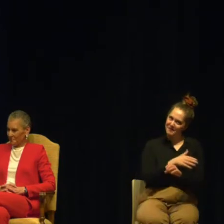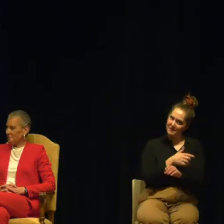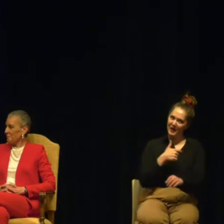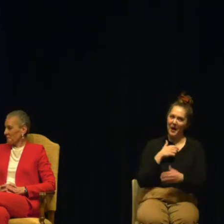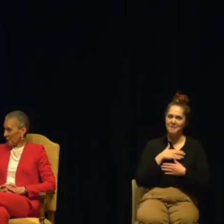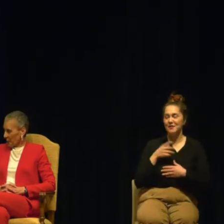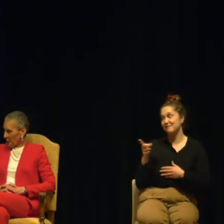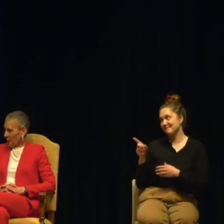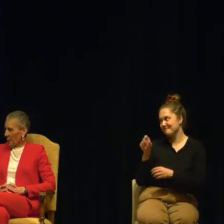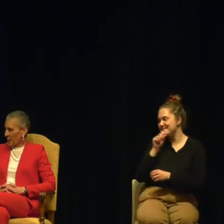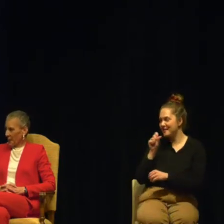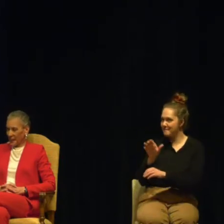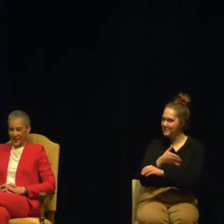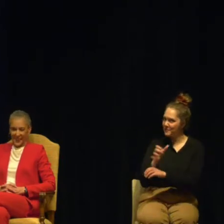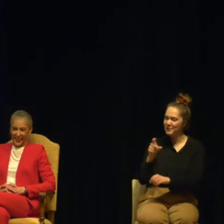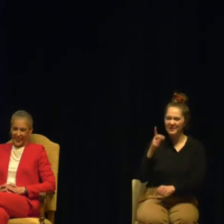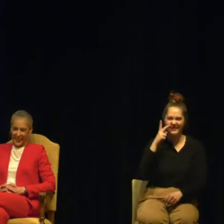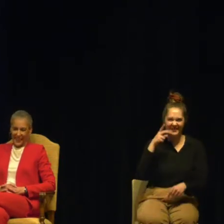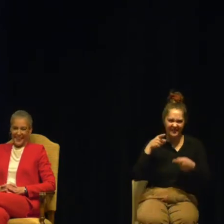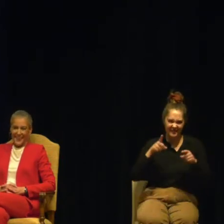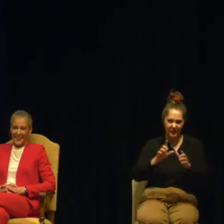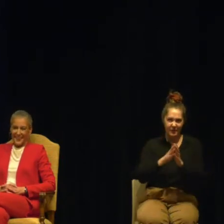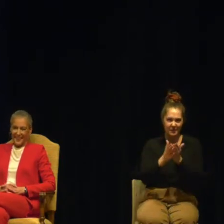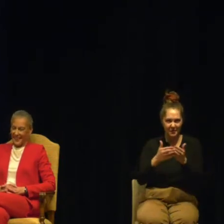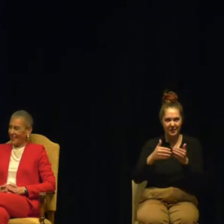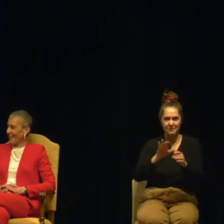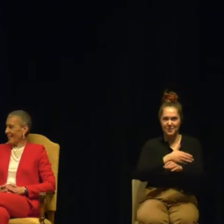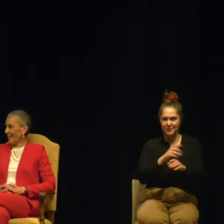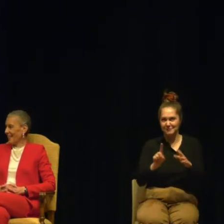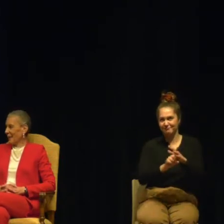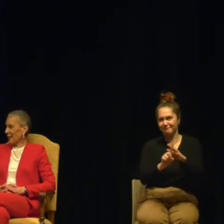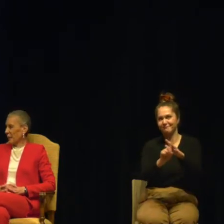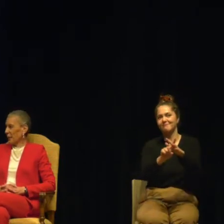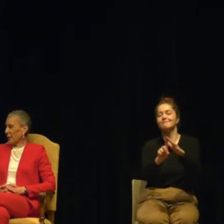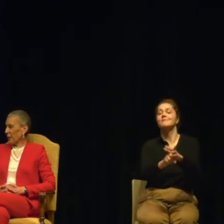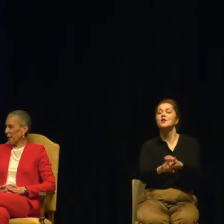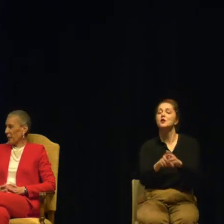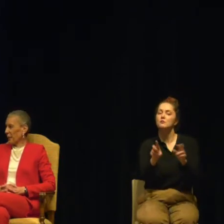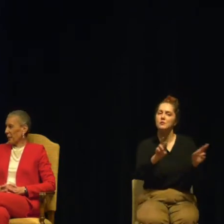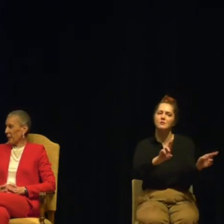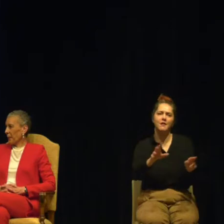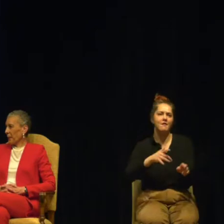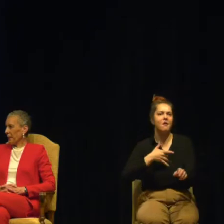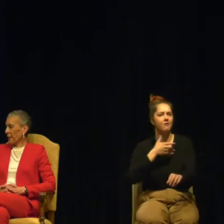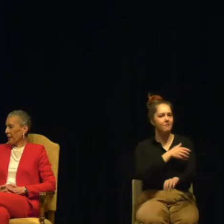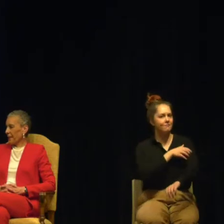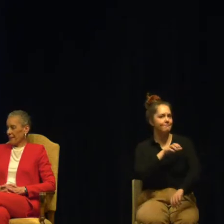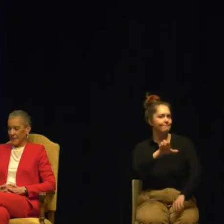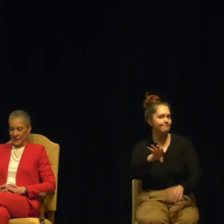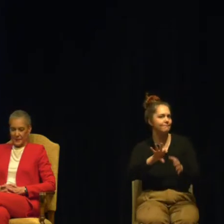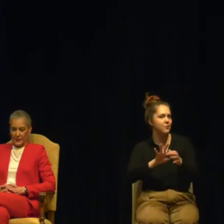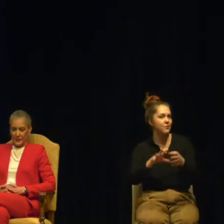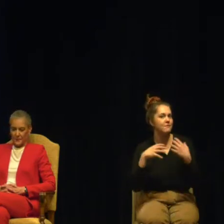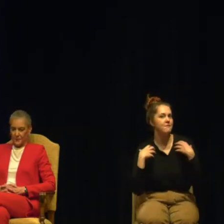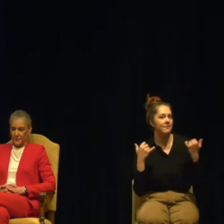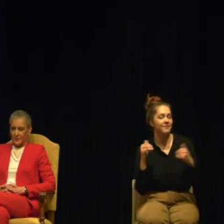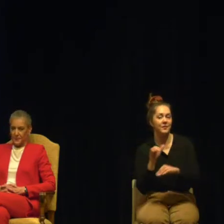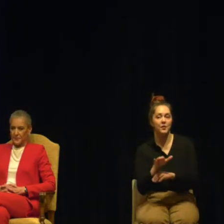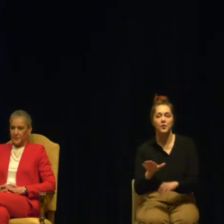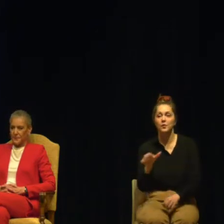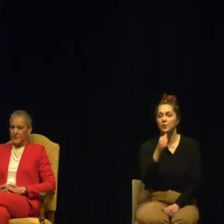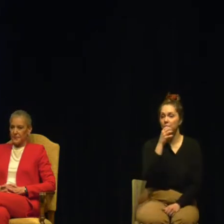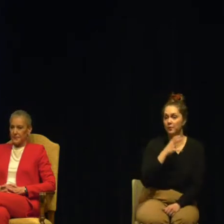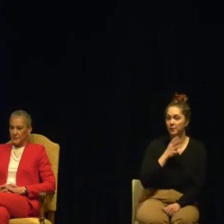music lover in her, which you will see throughout her book. So be prepared to be empowered about your health tonight, your